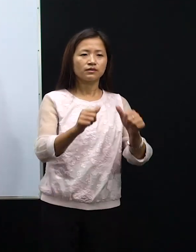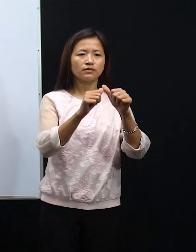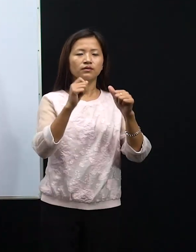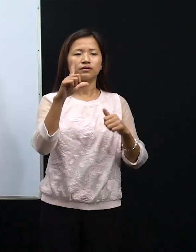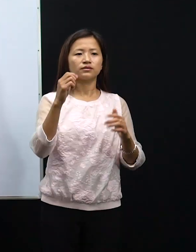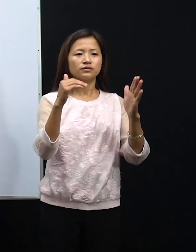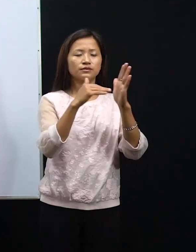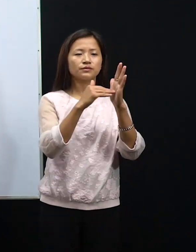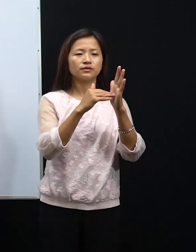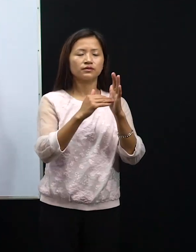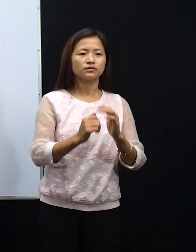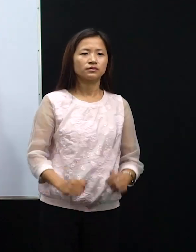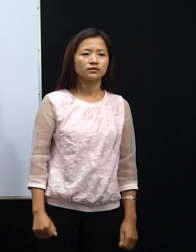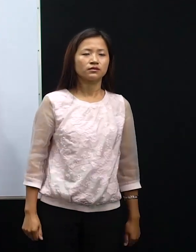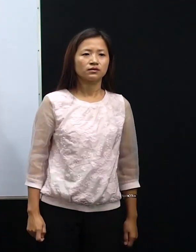algebraic